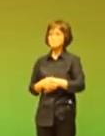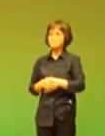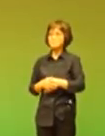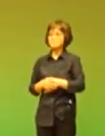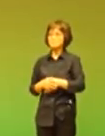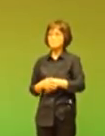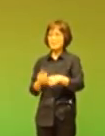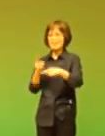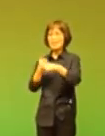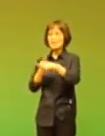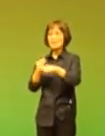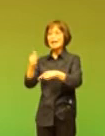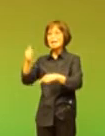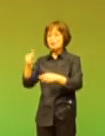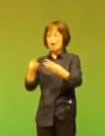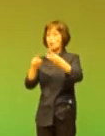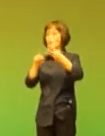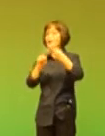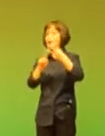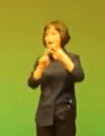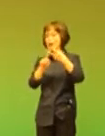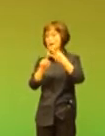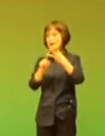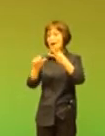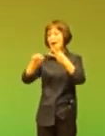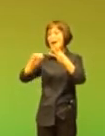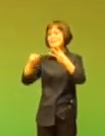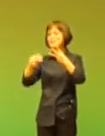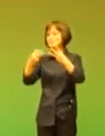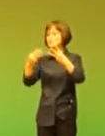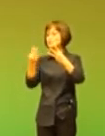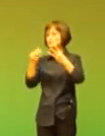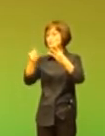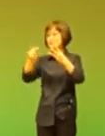and humanitarian, wrote, the unleashed